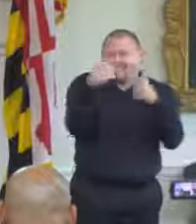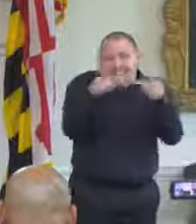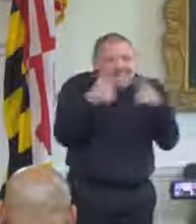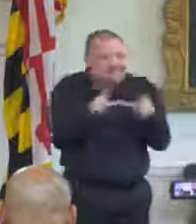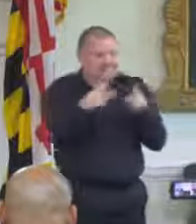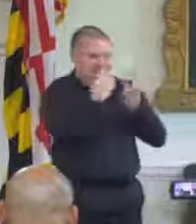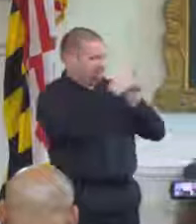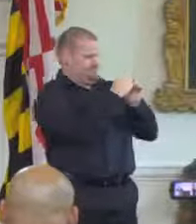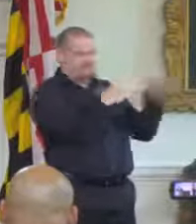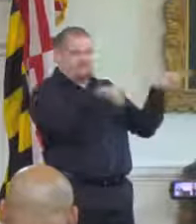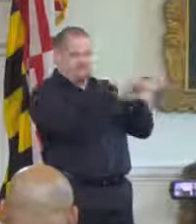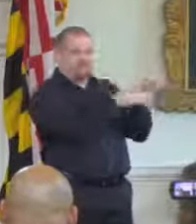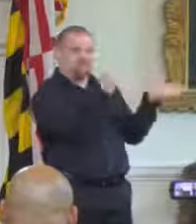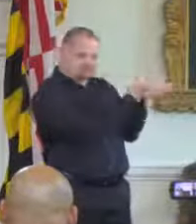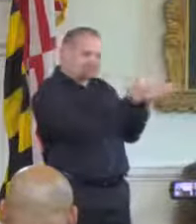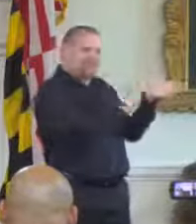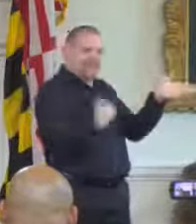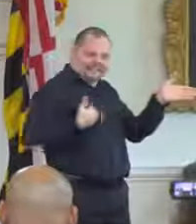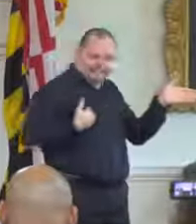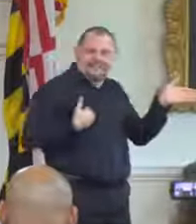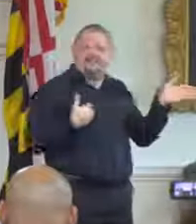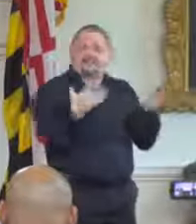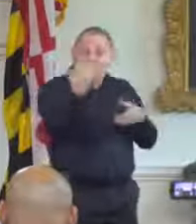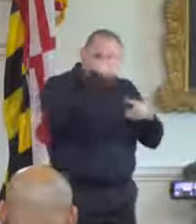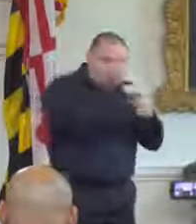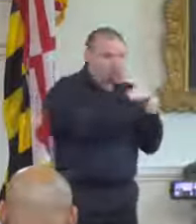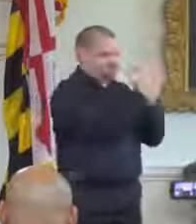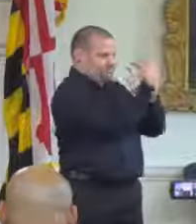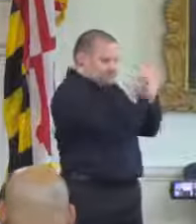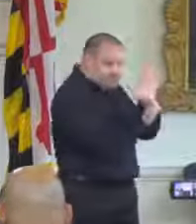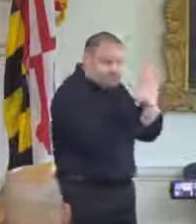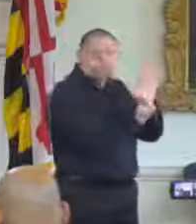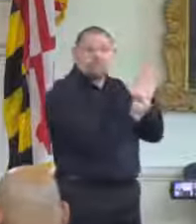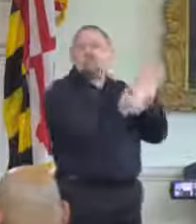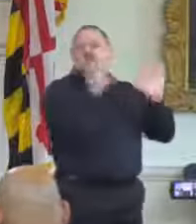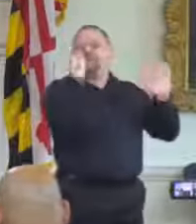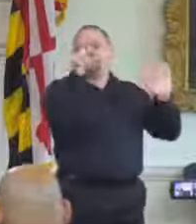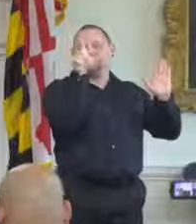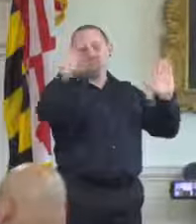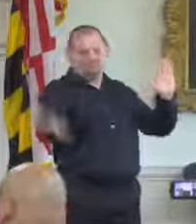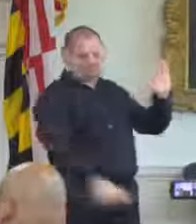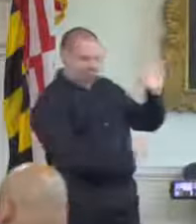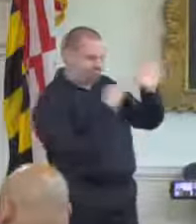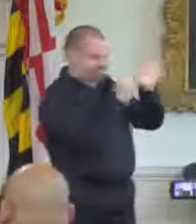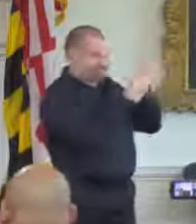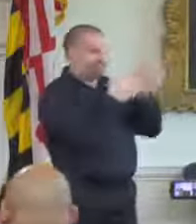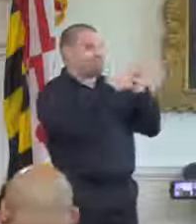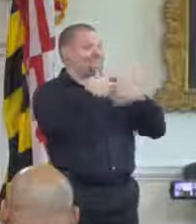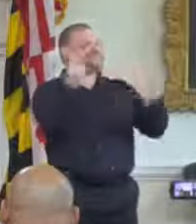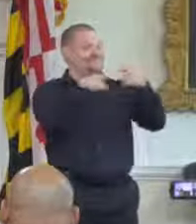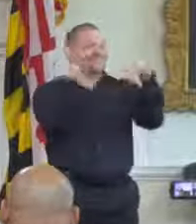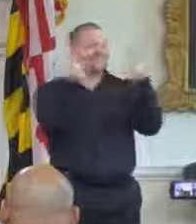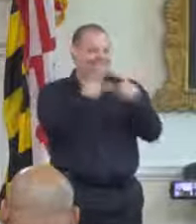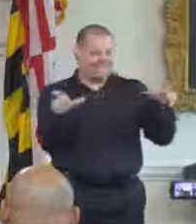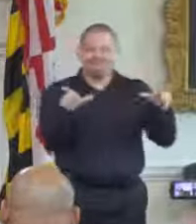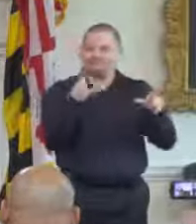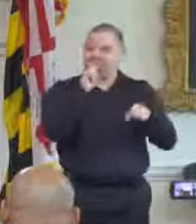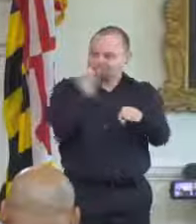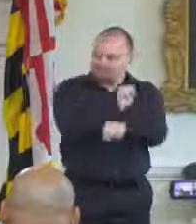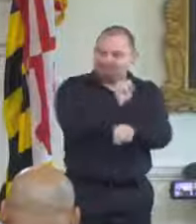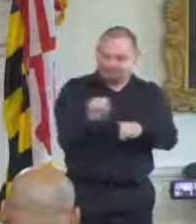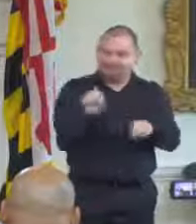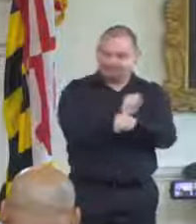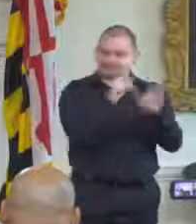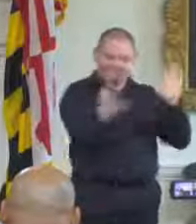or ASL, was specifically recognized in this bill for the first time as one of the eligible